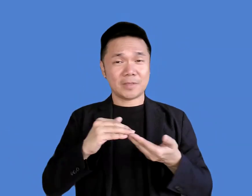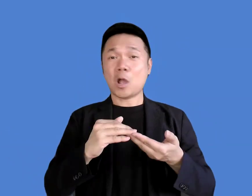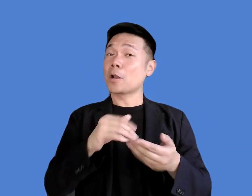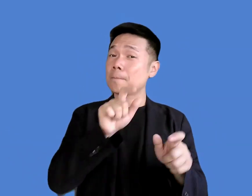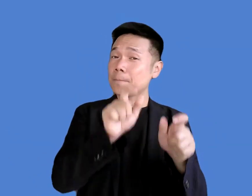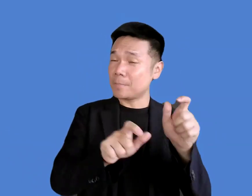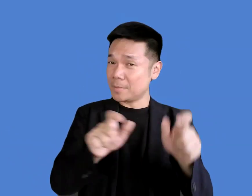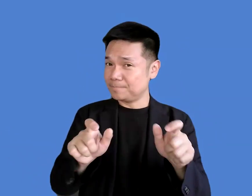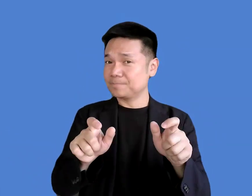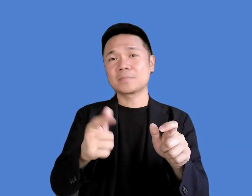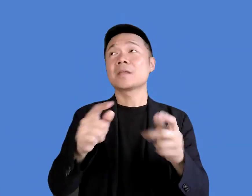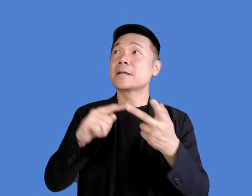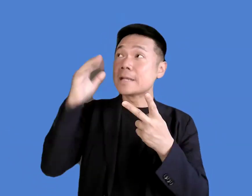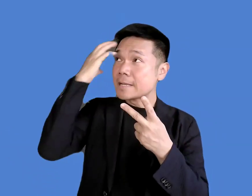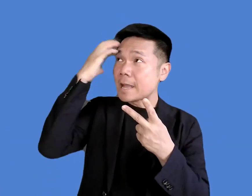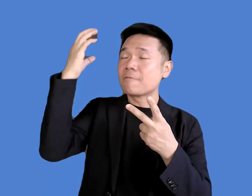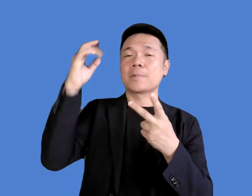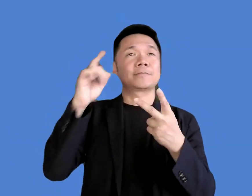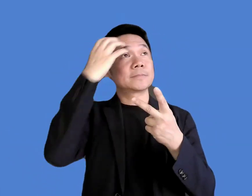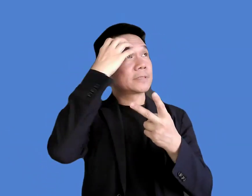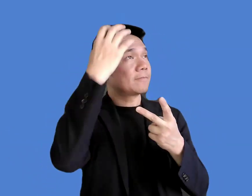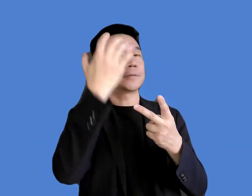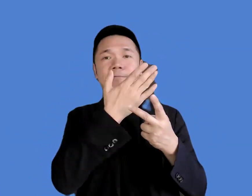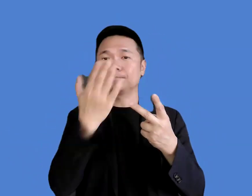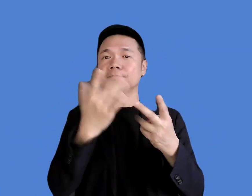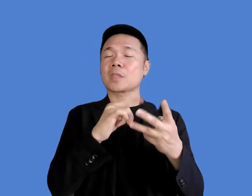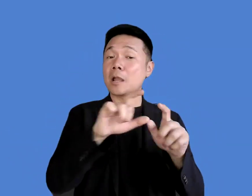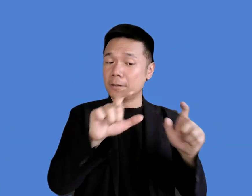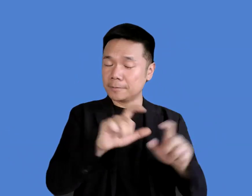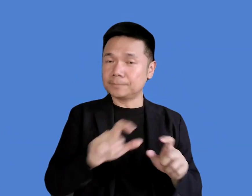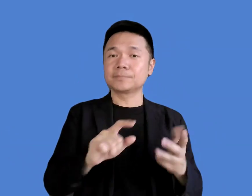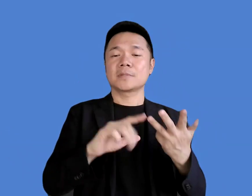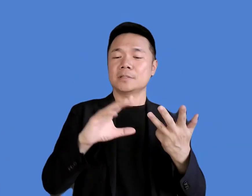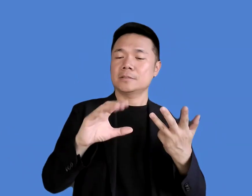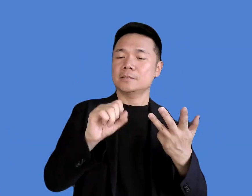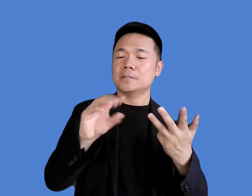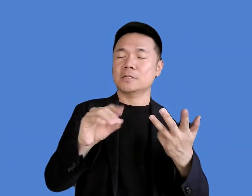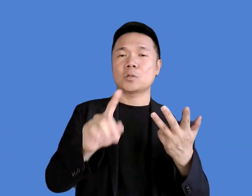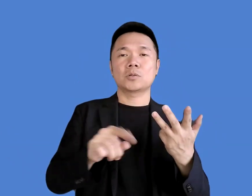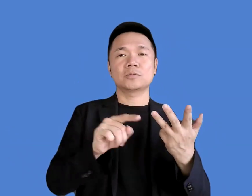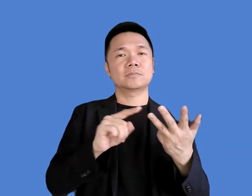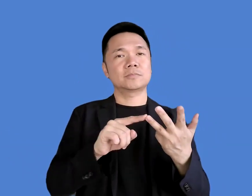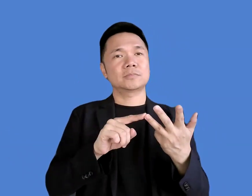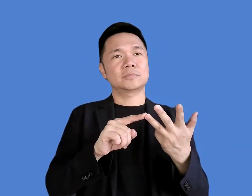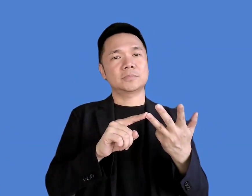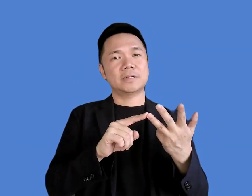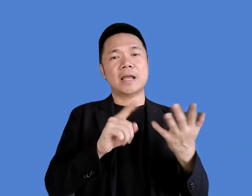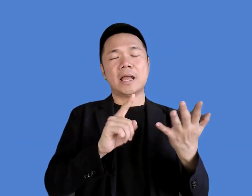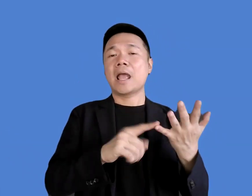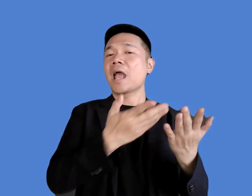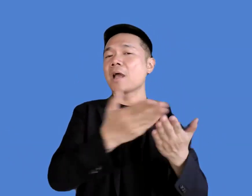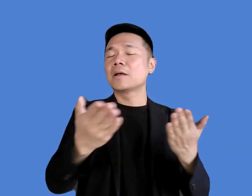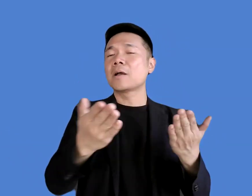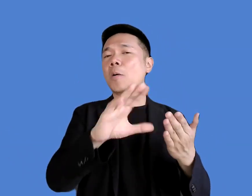participants, other governments, corporations, civil society, innovators and partners,